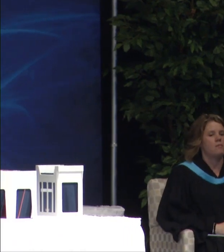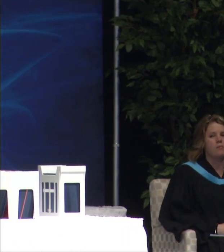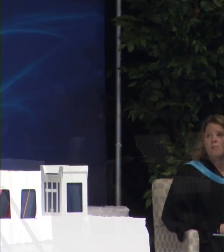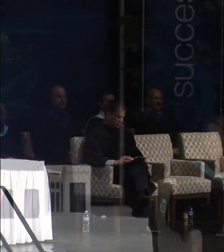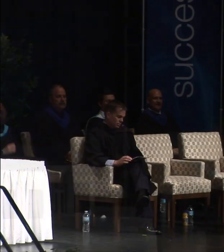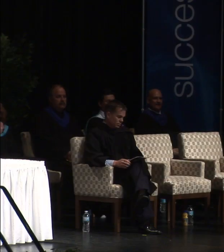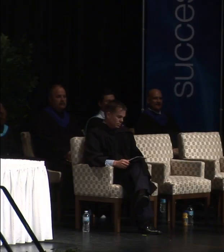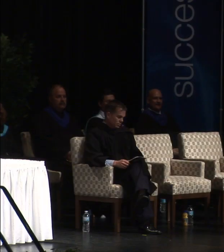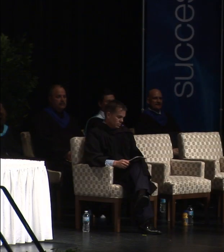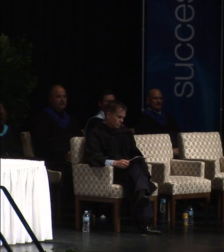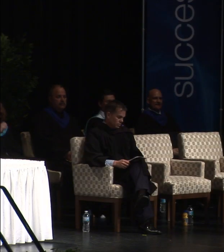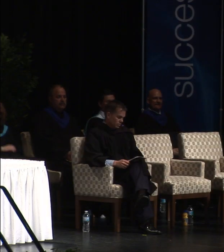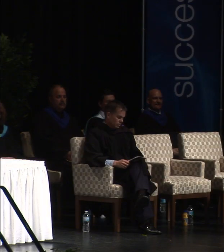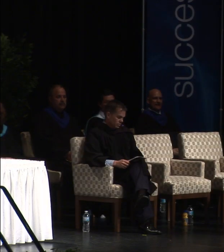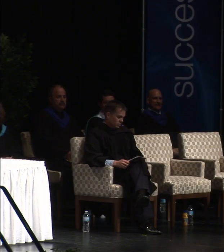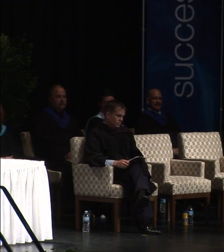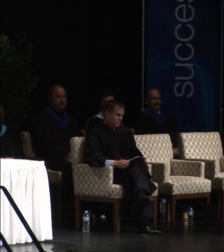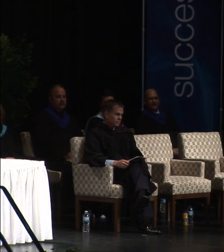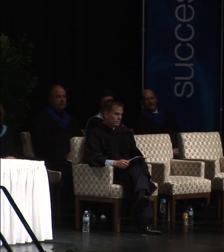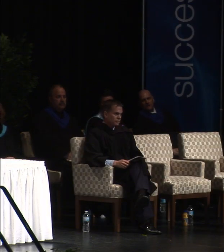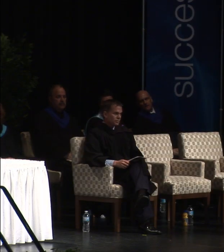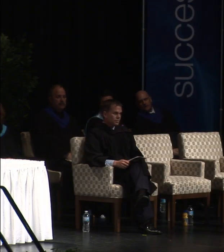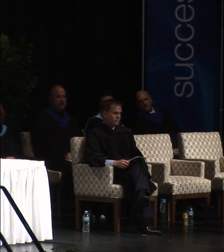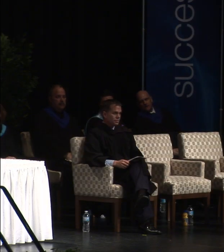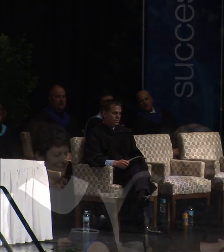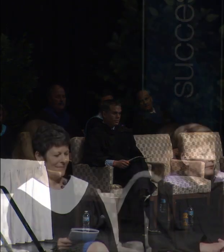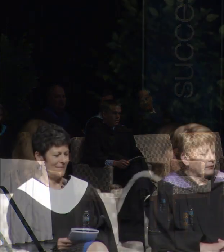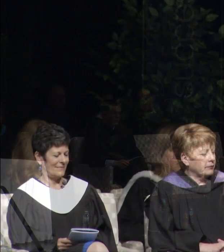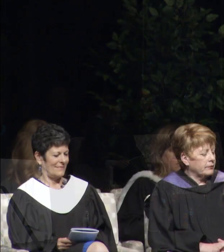Jody McDonnell Scott, Campus Registrar.